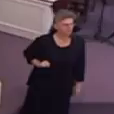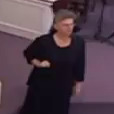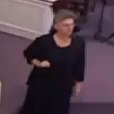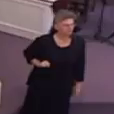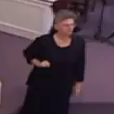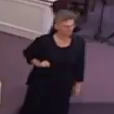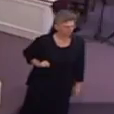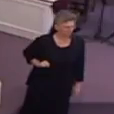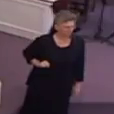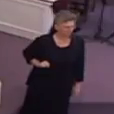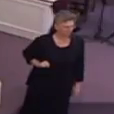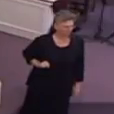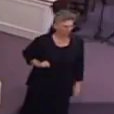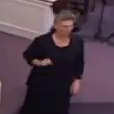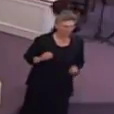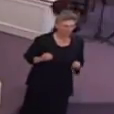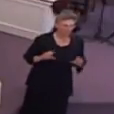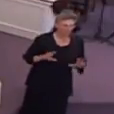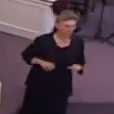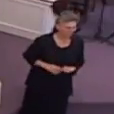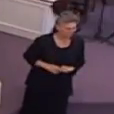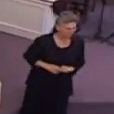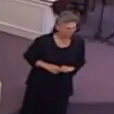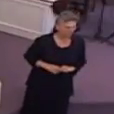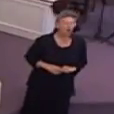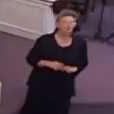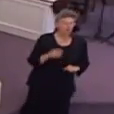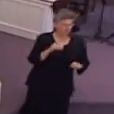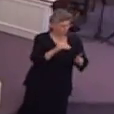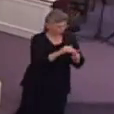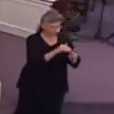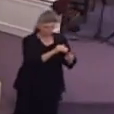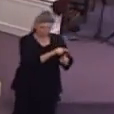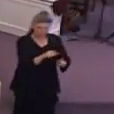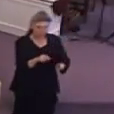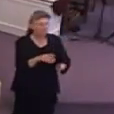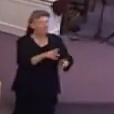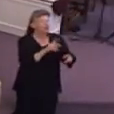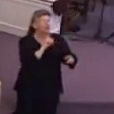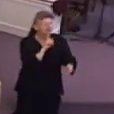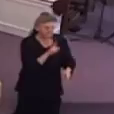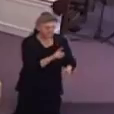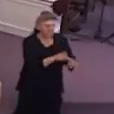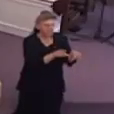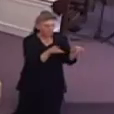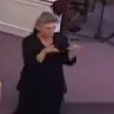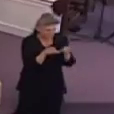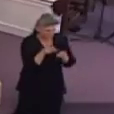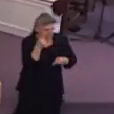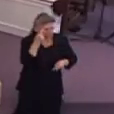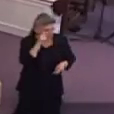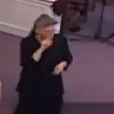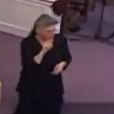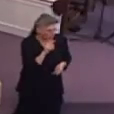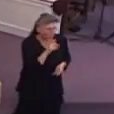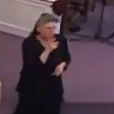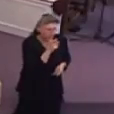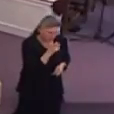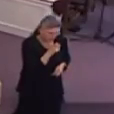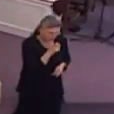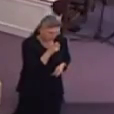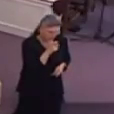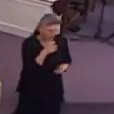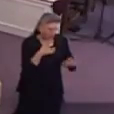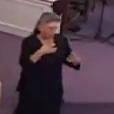But I'm here today to remind us all that there is a place for misfits. Amen. And that is the kingdom